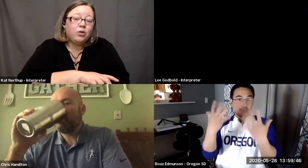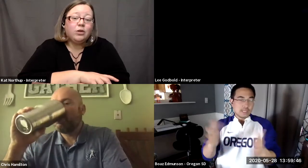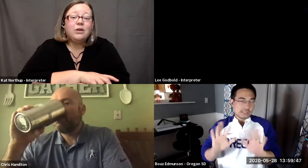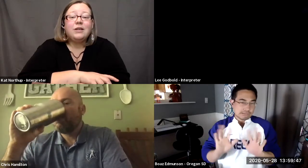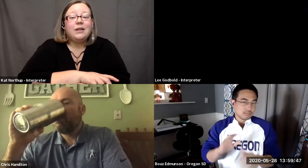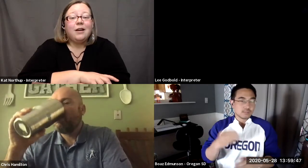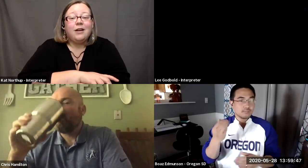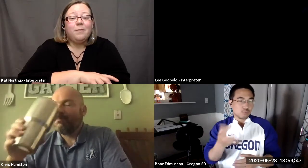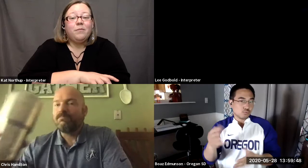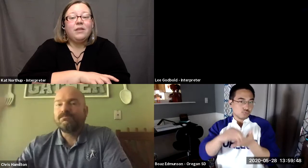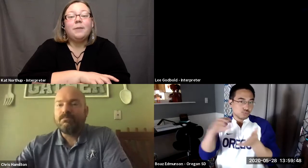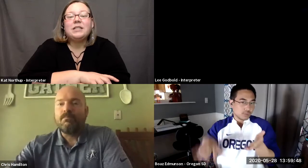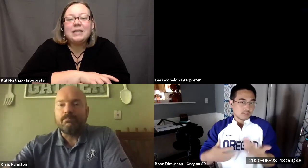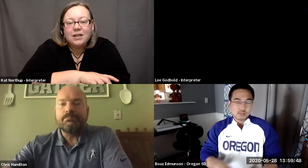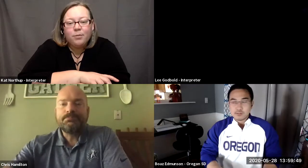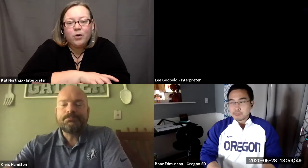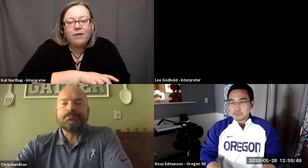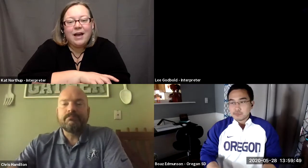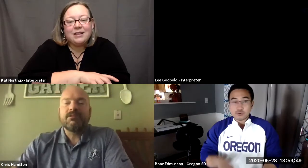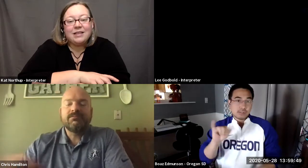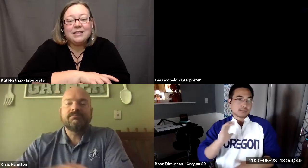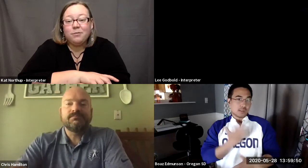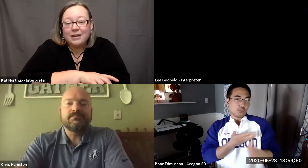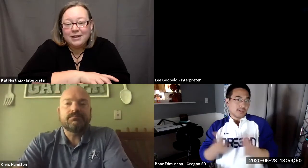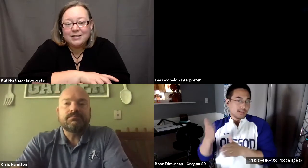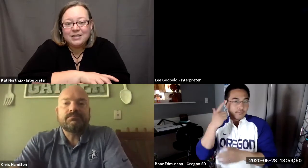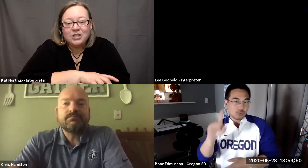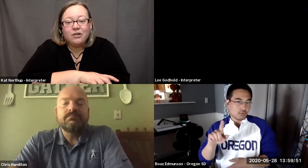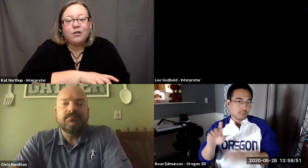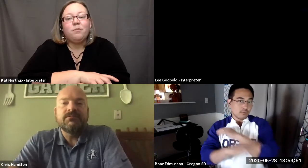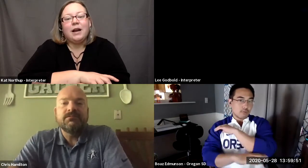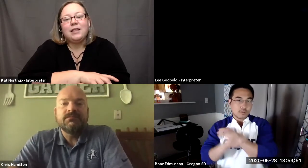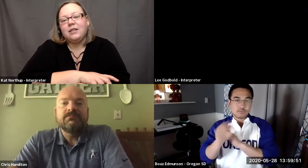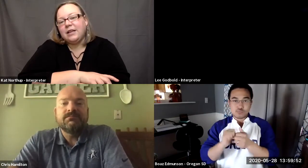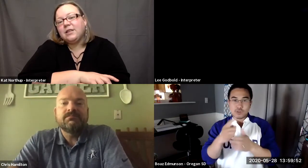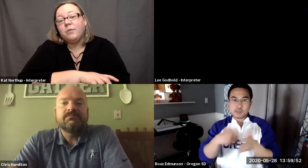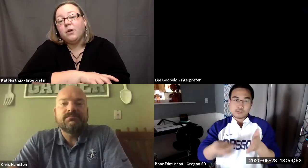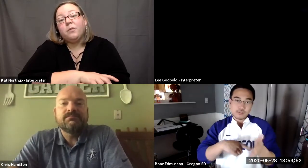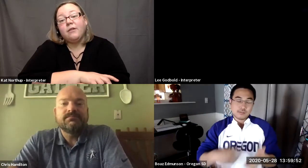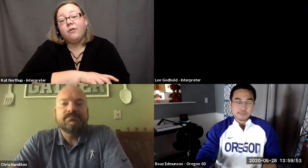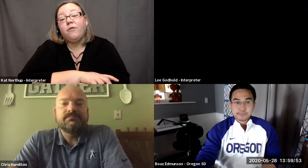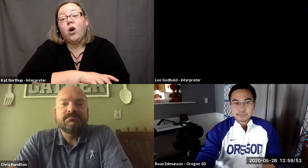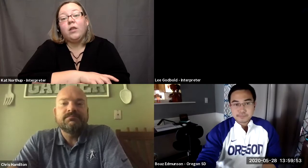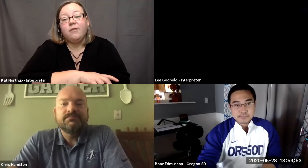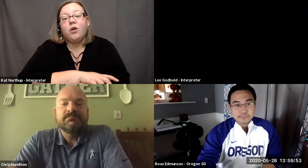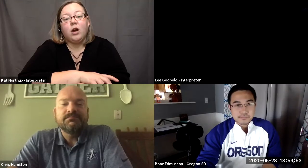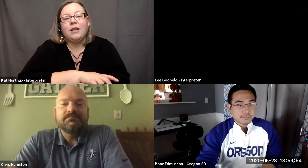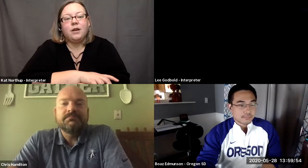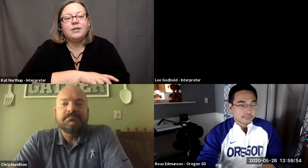intramural limited number of athletes competing against each other. But I think that's going to be our plan for fall if our athletics